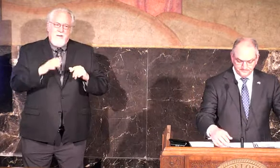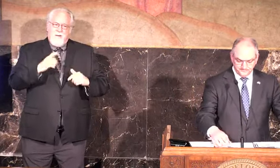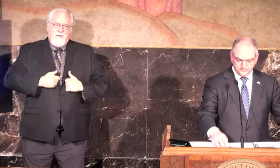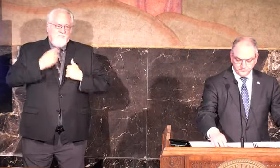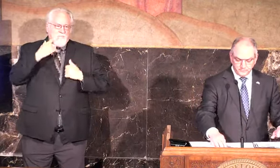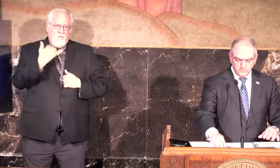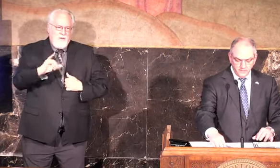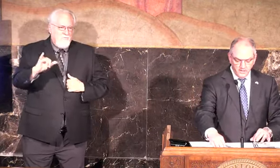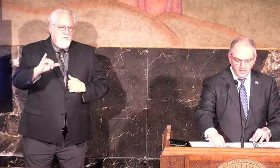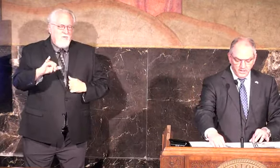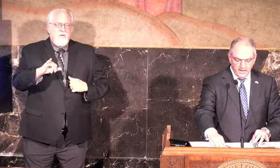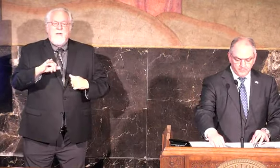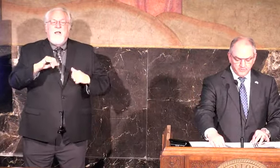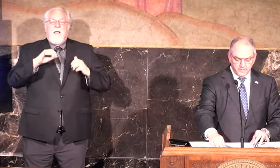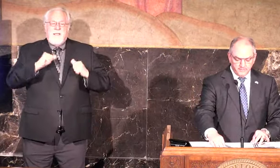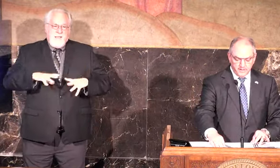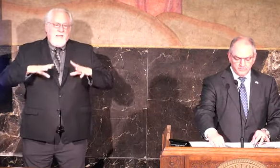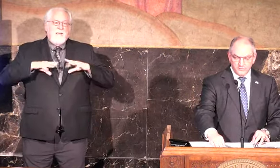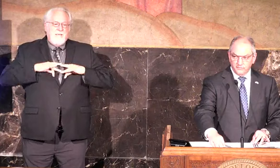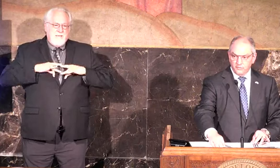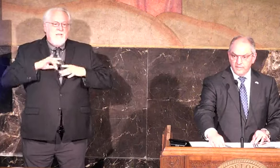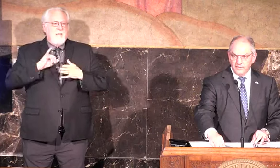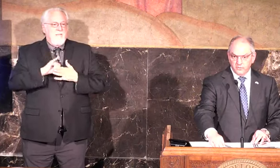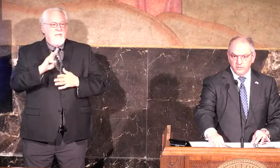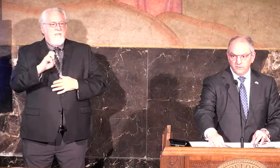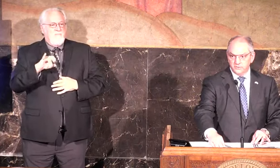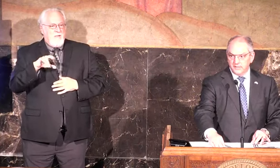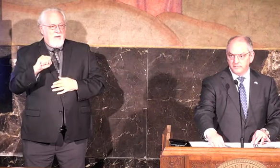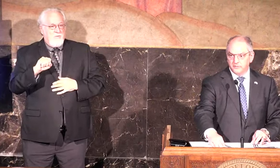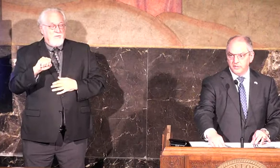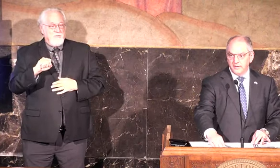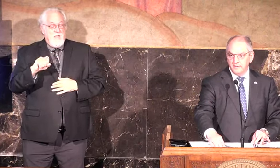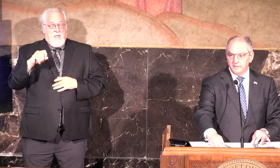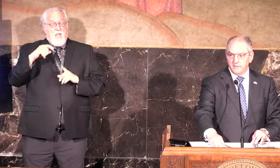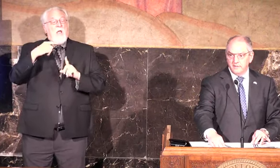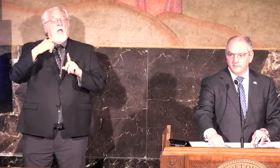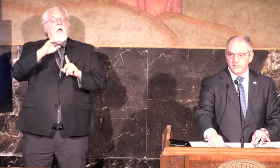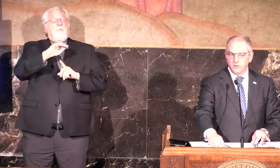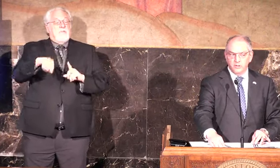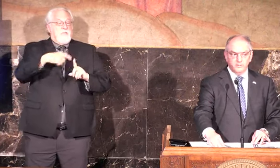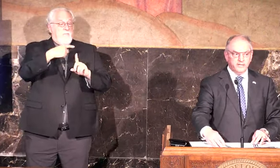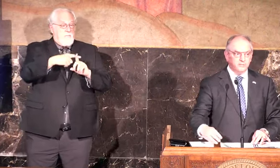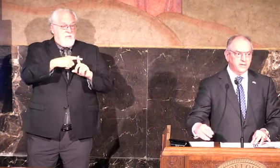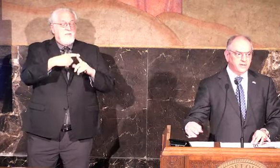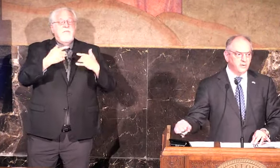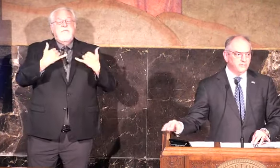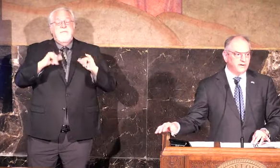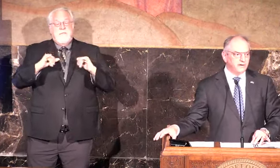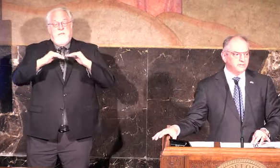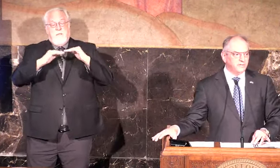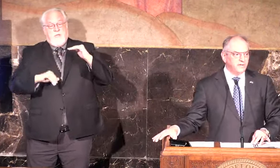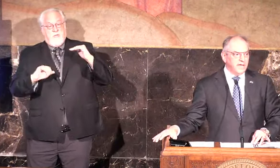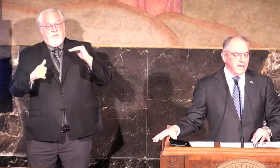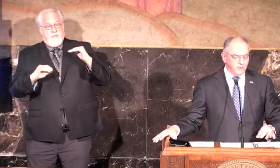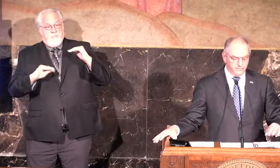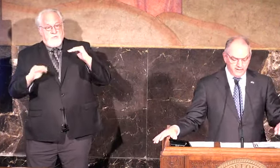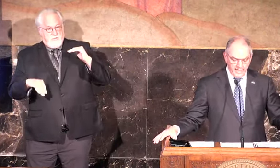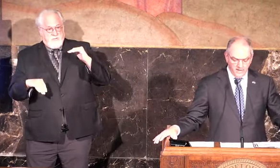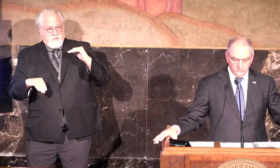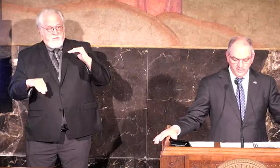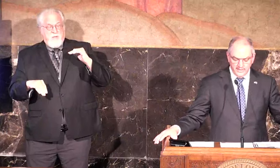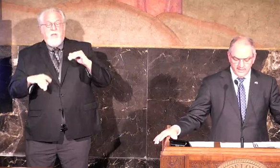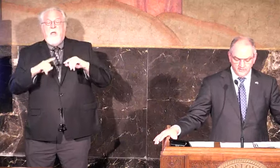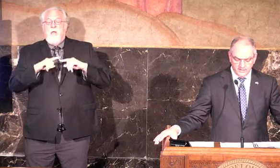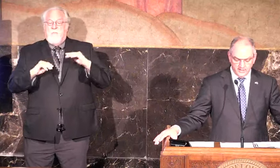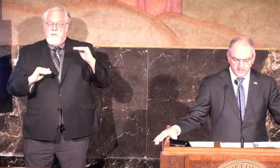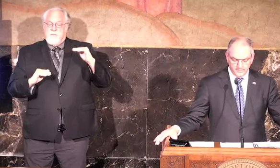virus. Our percent positive remains under 10%, and you know that's been a goal of ours. However, it